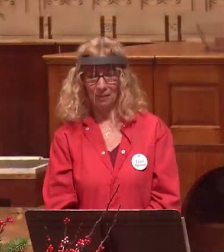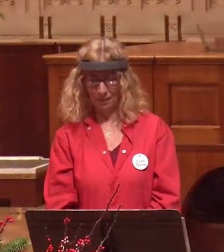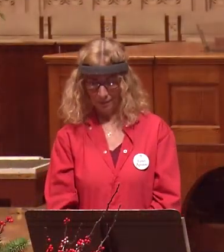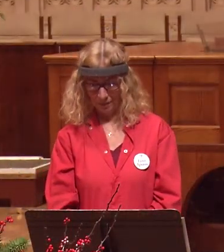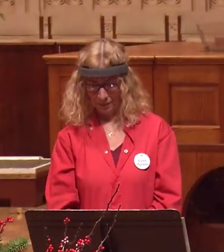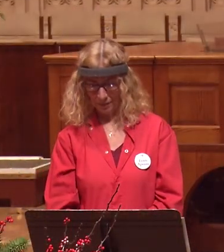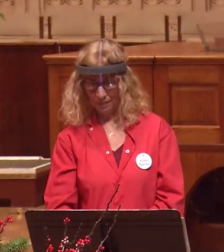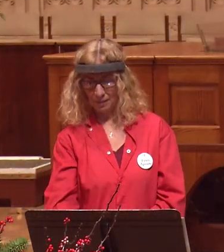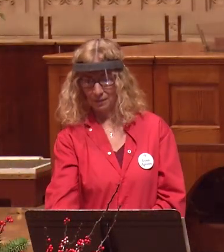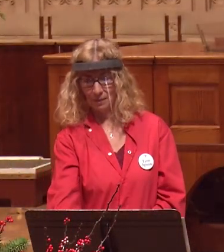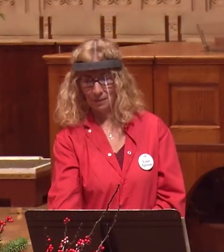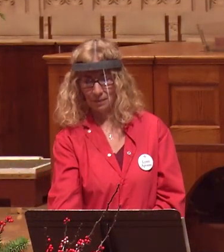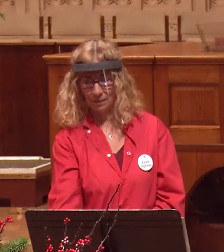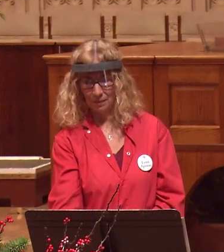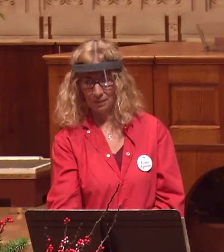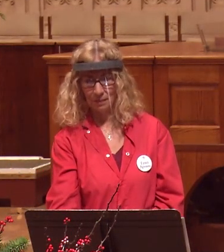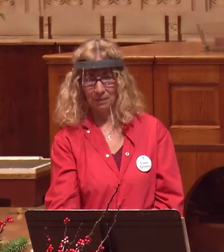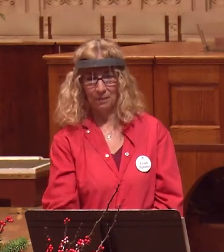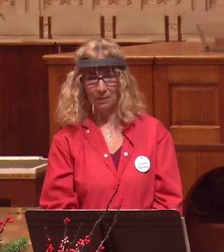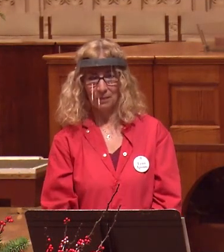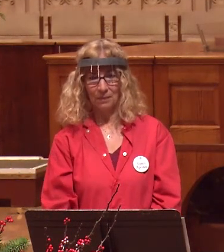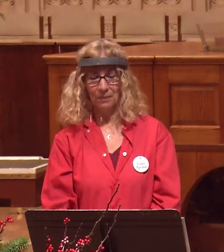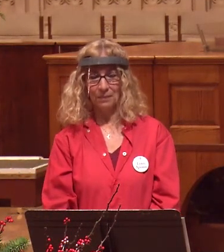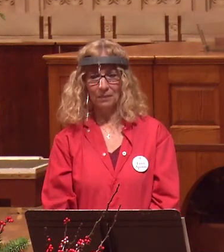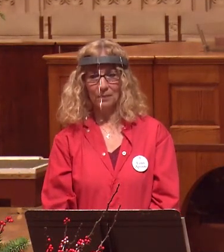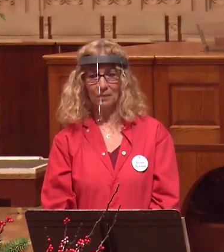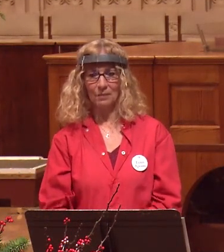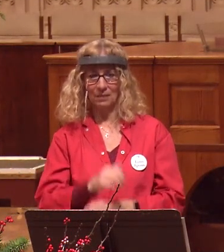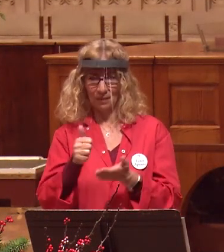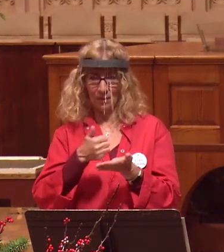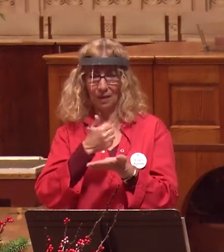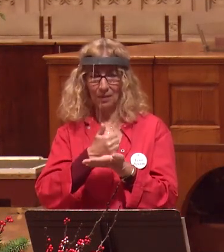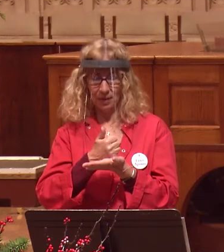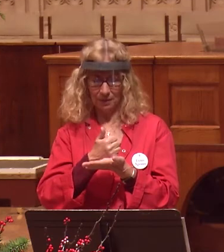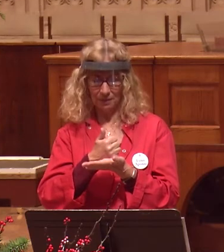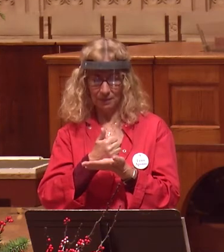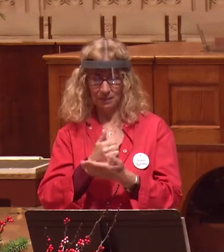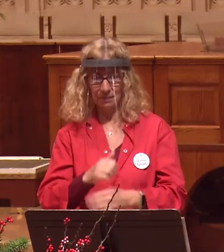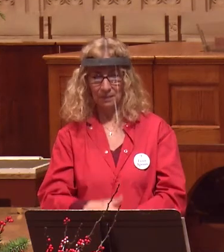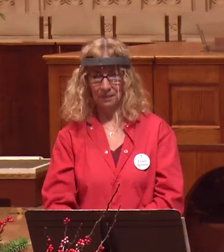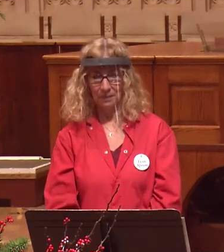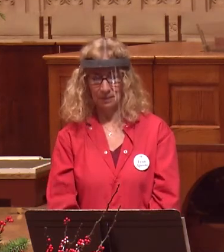niño Jesús, y quédate conmigo. Amén.